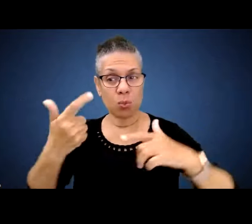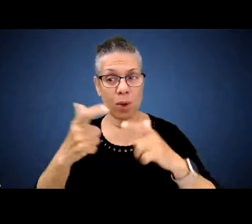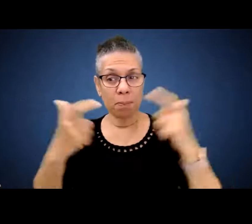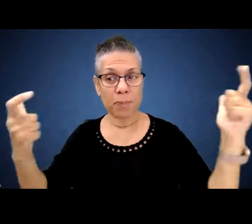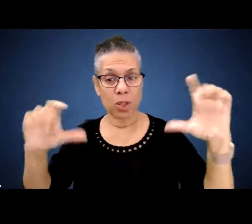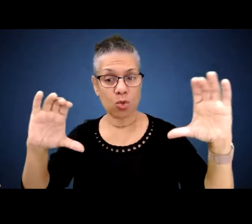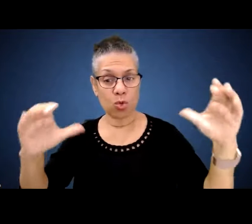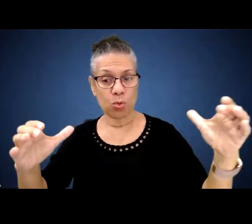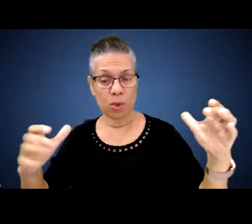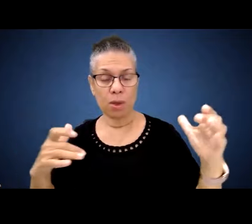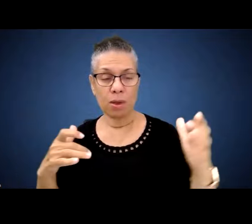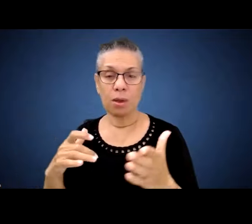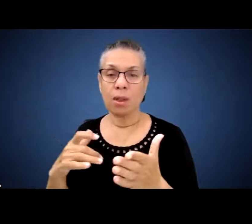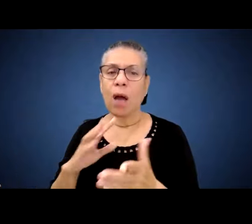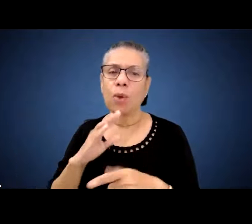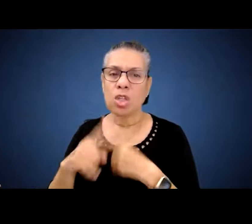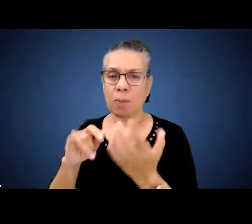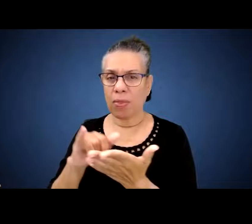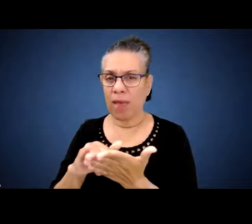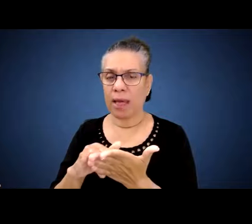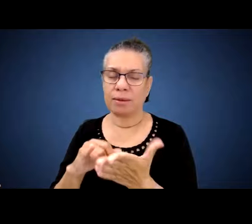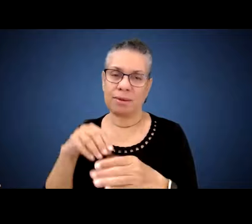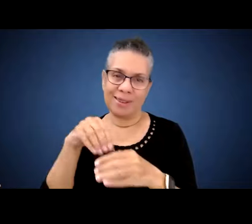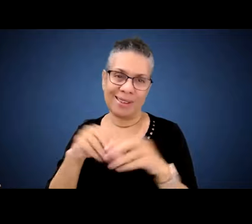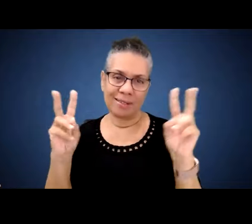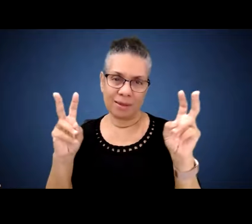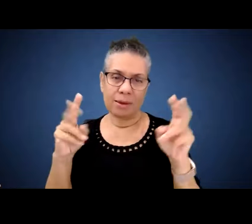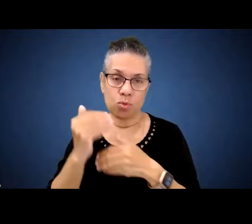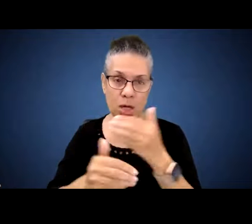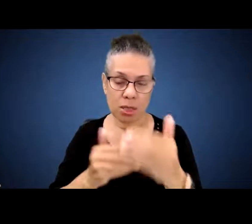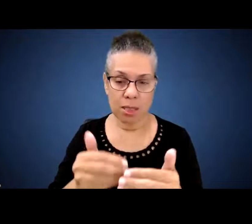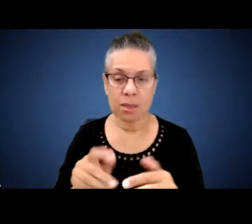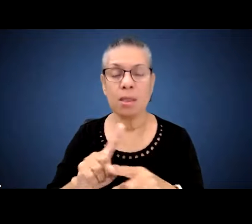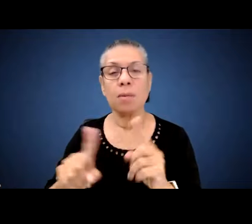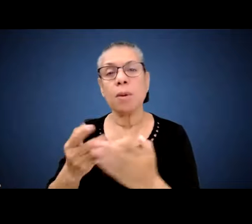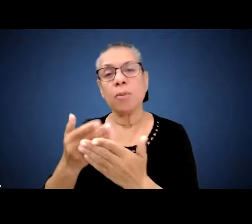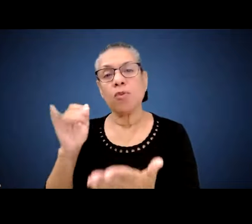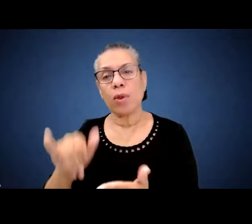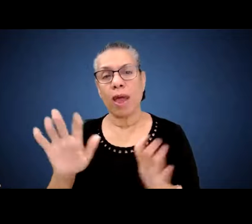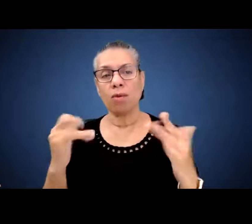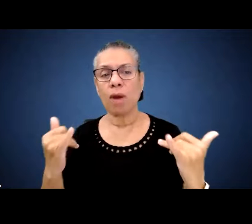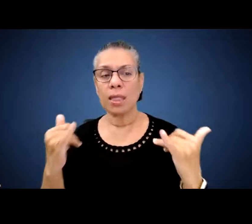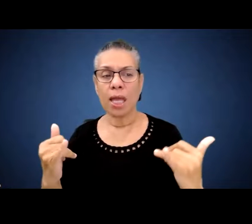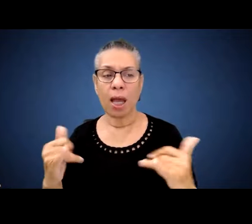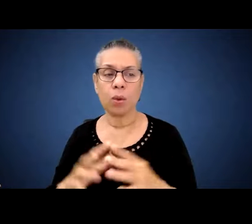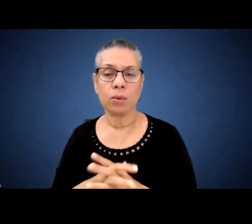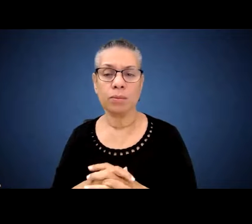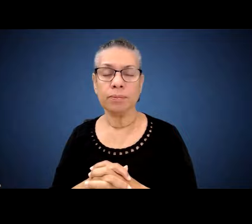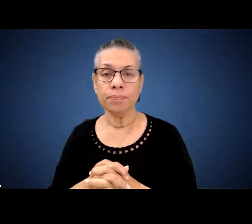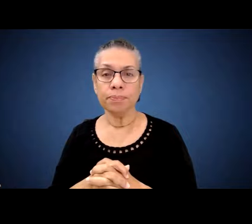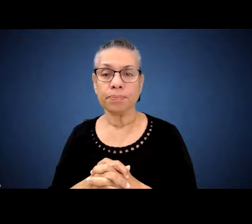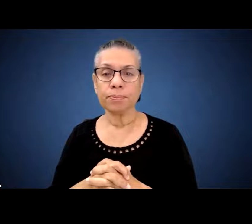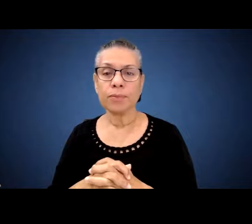to raise under process. But before that, we go to that route, I would like to open up and continue